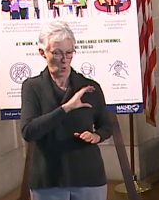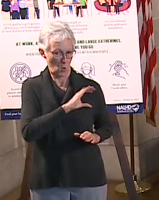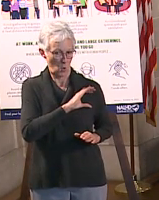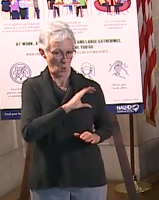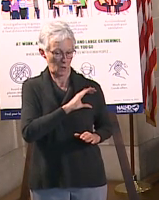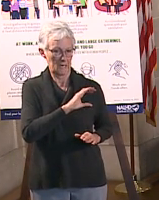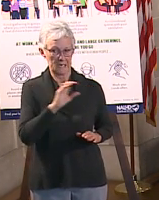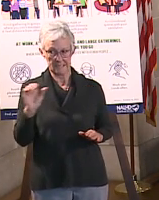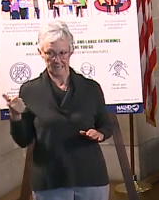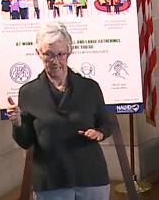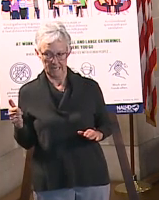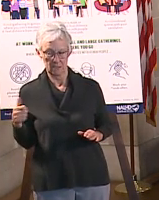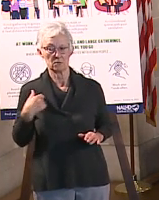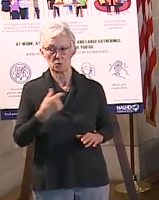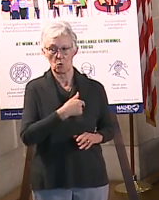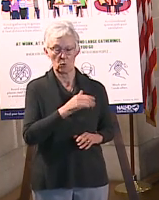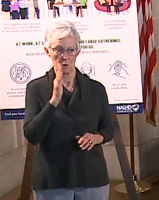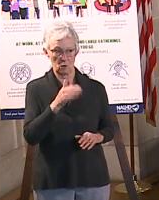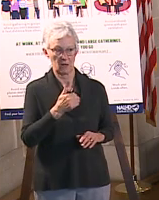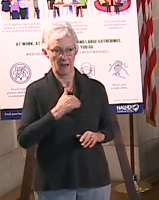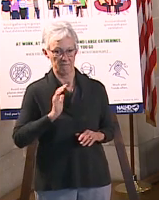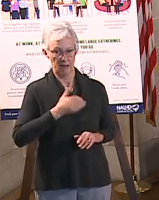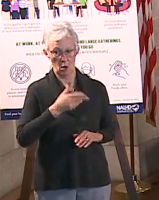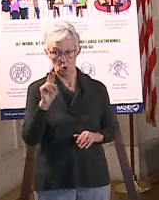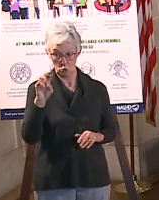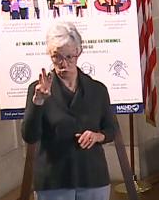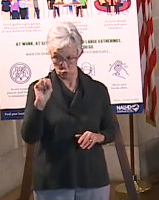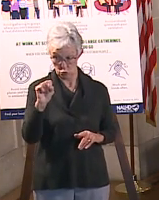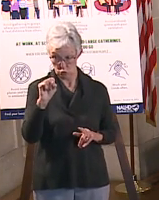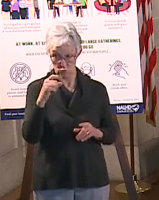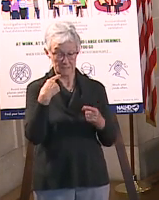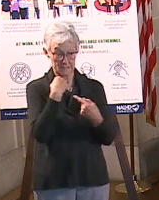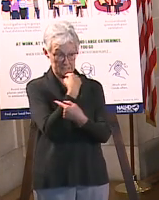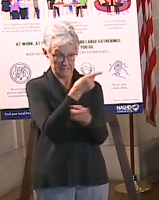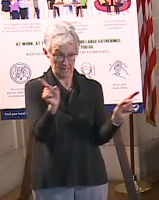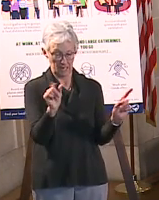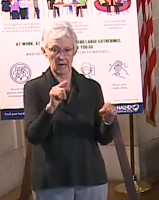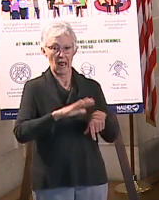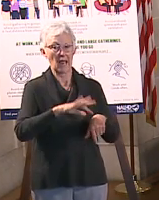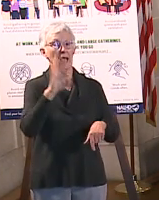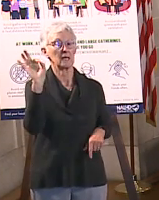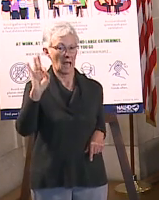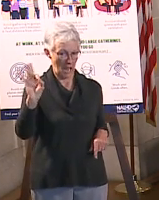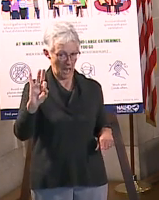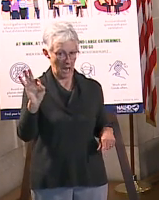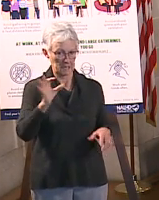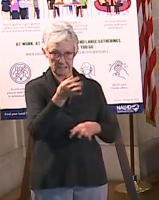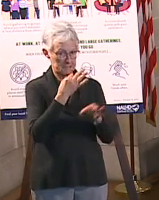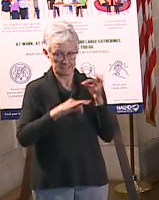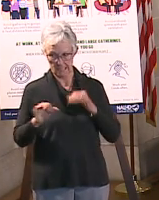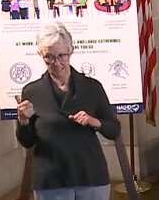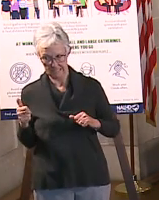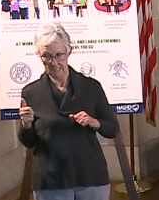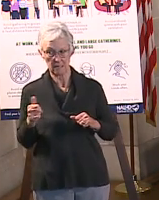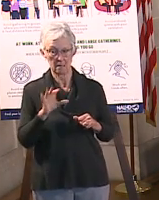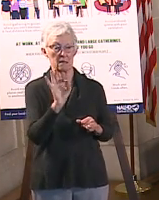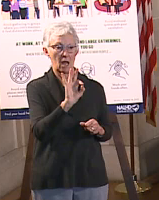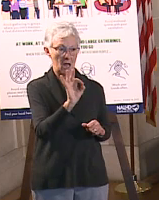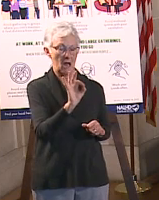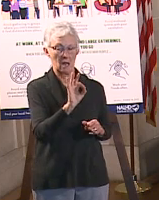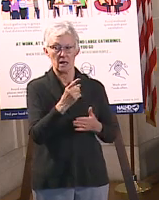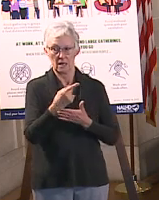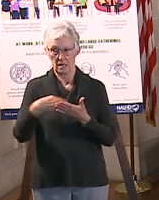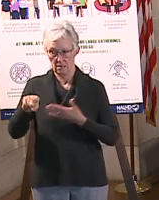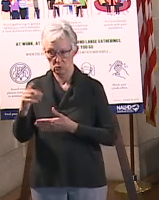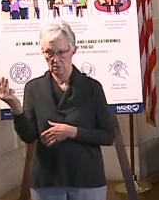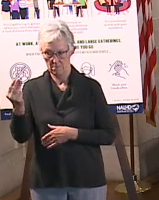at 9 a.m. So we'll be doing it an hour early on Friday. And then next Monday we'll resume back with our regular time at 10 a.m. Again, back here in this